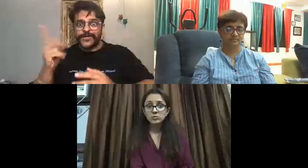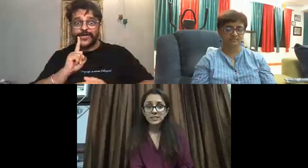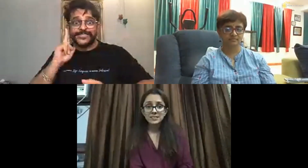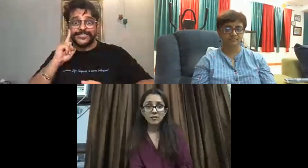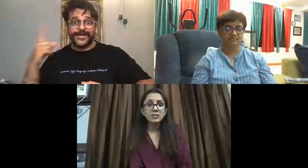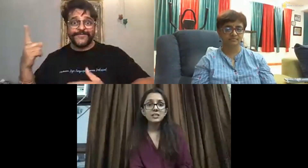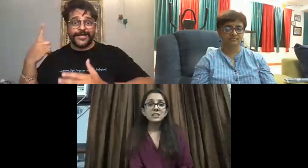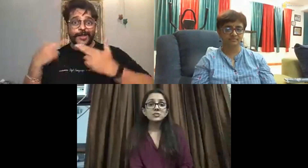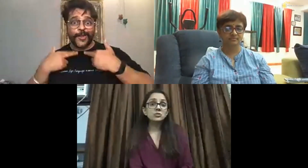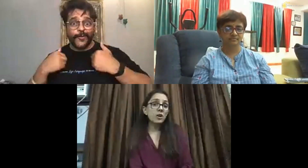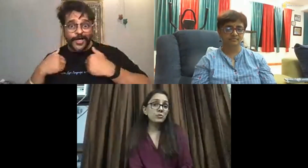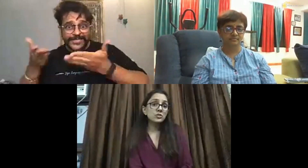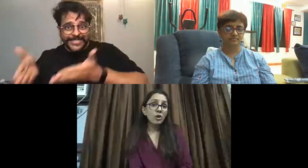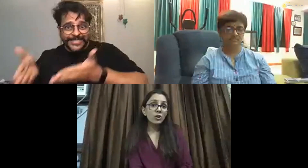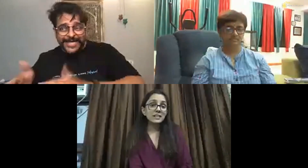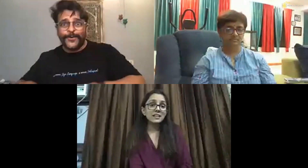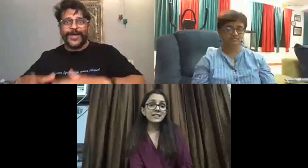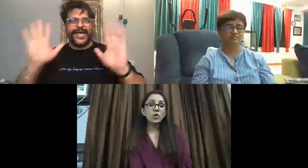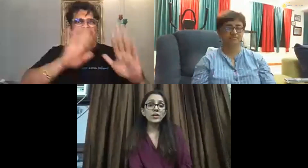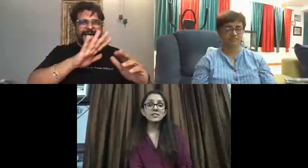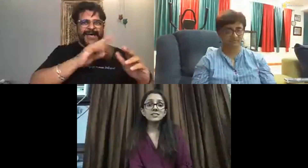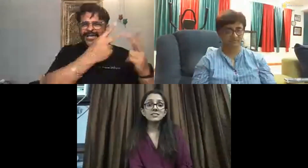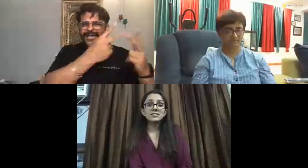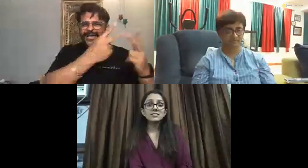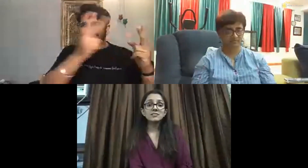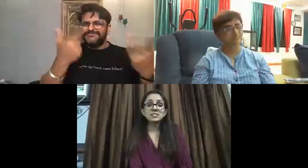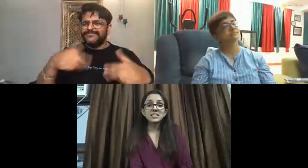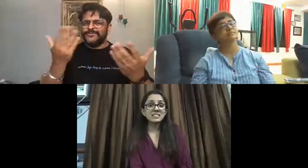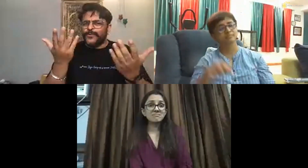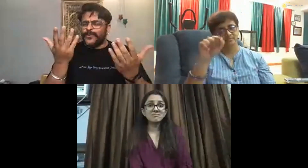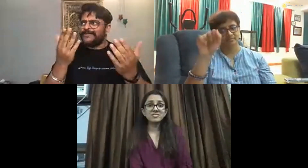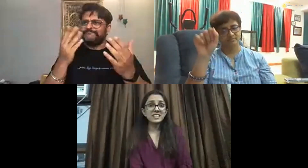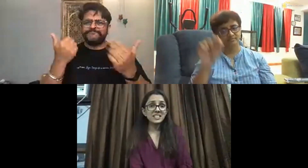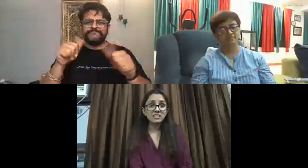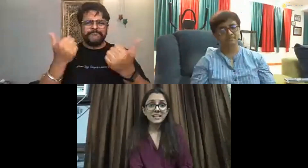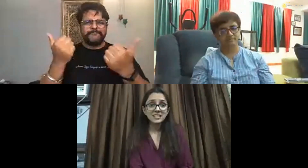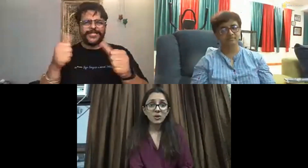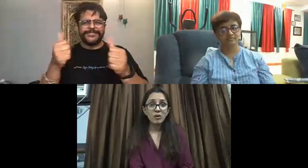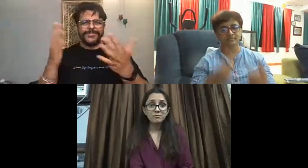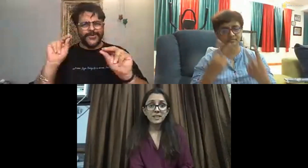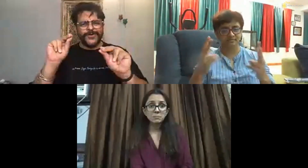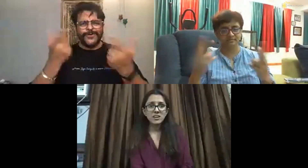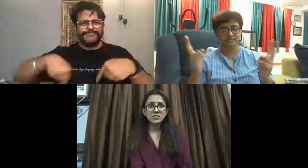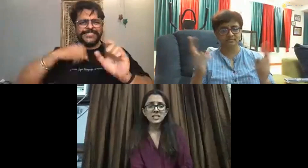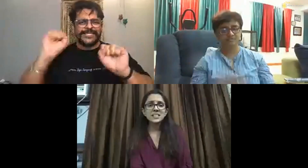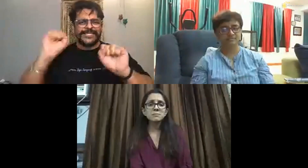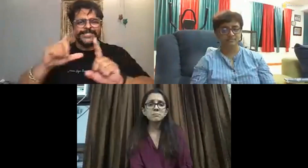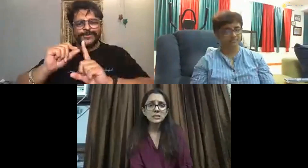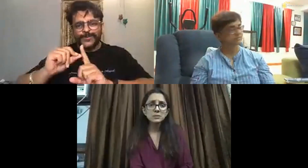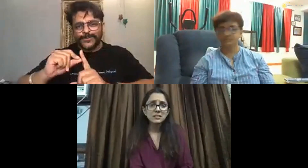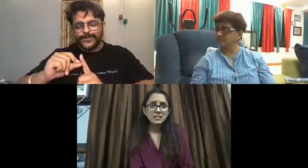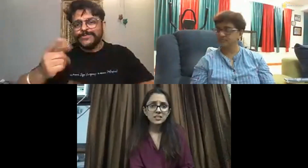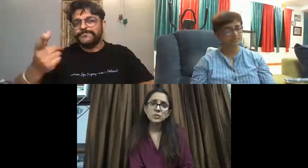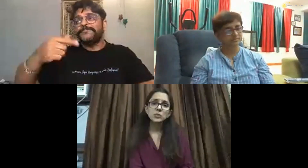do great stuff. So now we saw there are deaf lawyers. We're seeing varied variety of experts. So nothing is